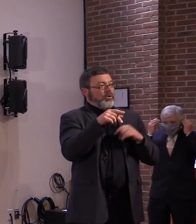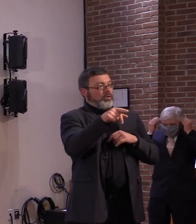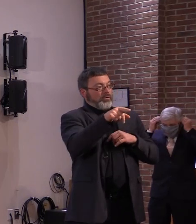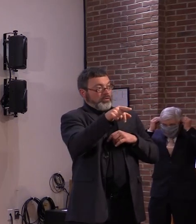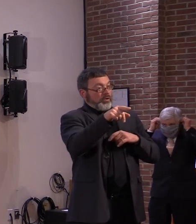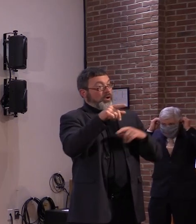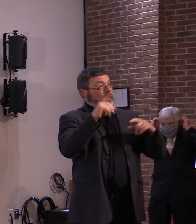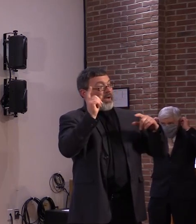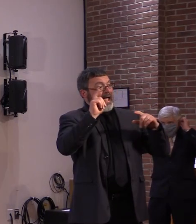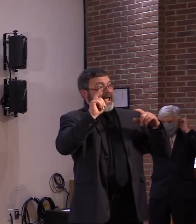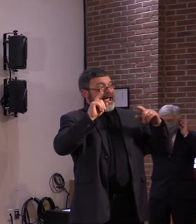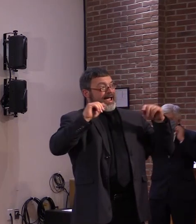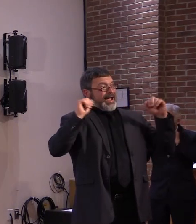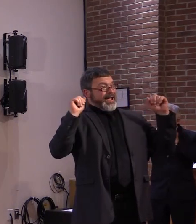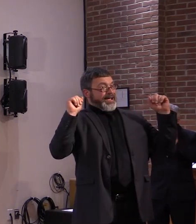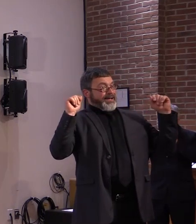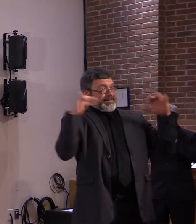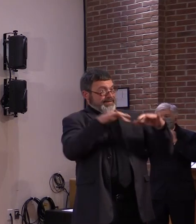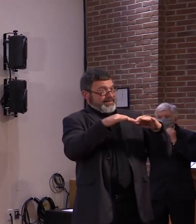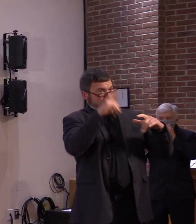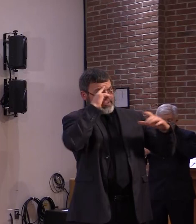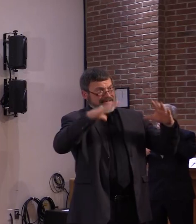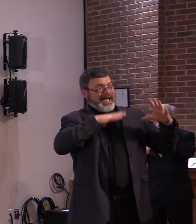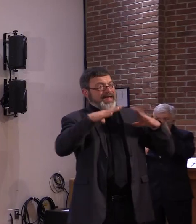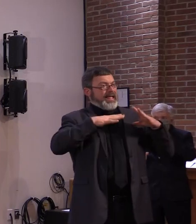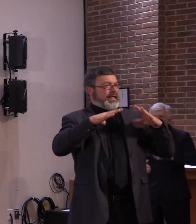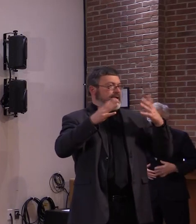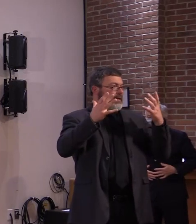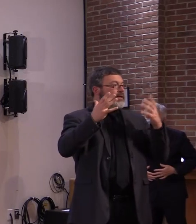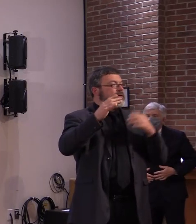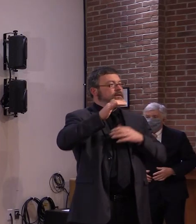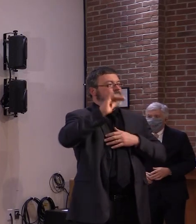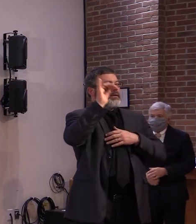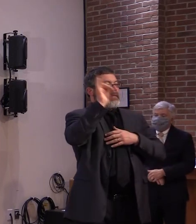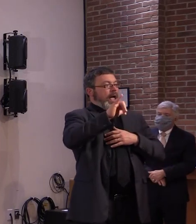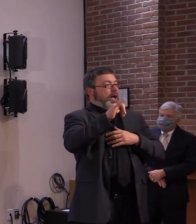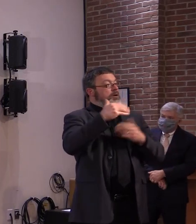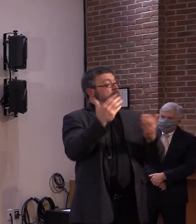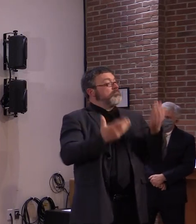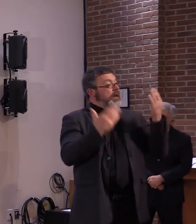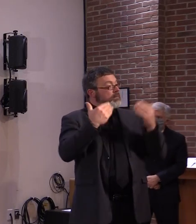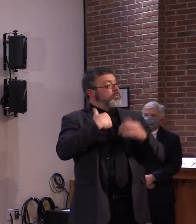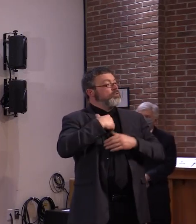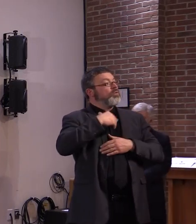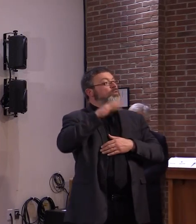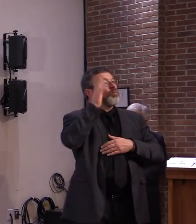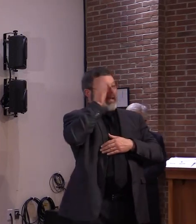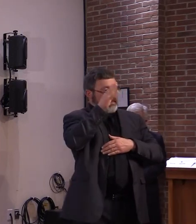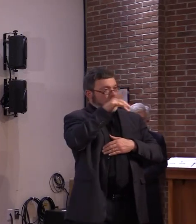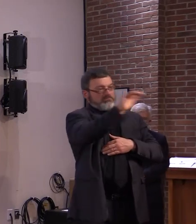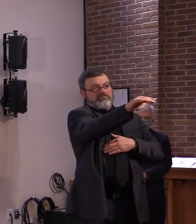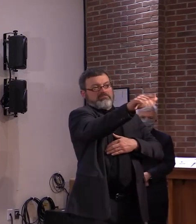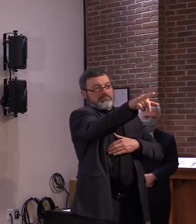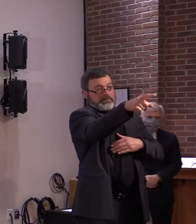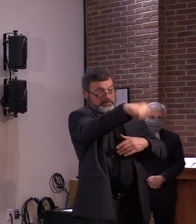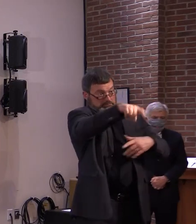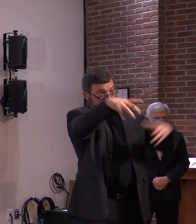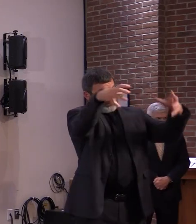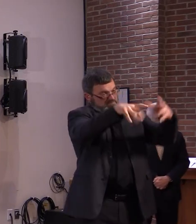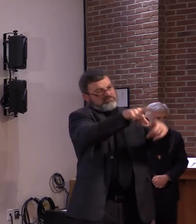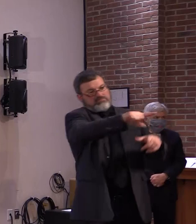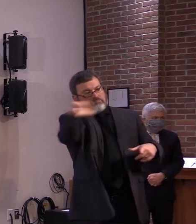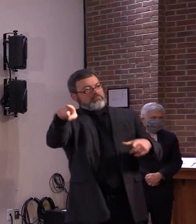at the holidays, we have recommended testing a week later after those gatherings. Thank you.